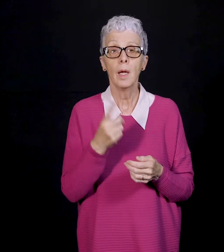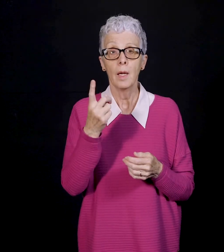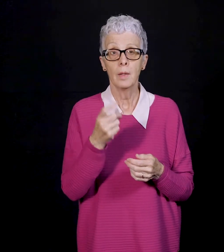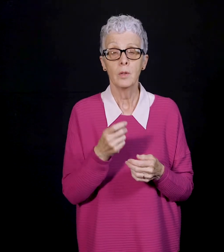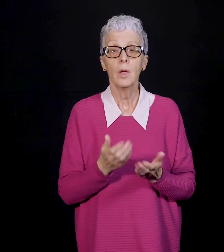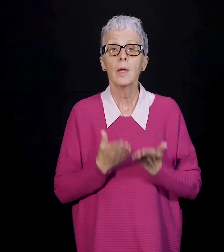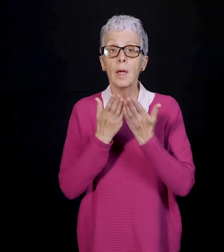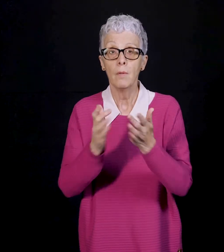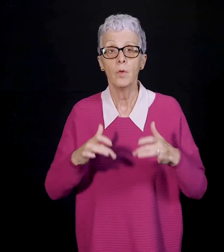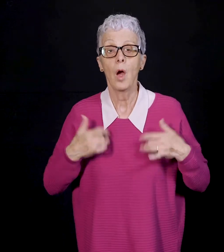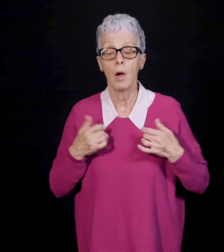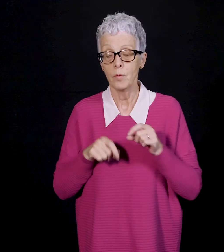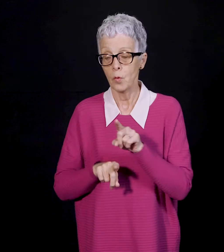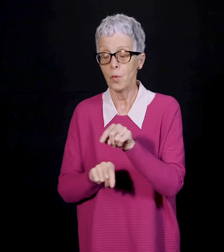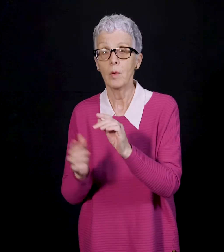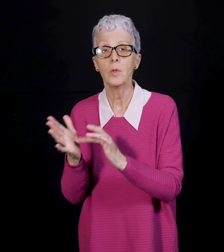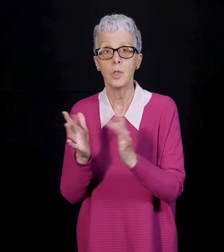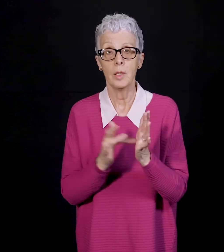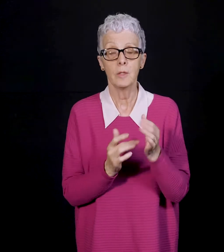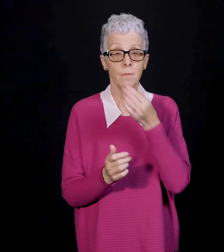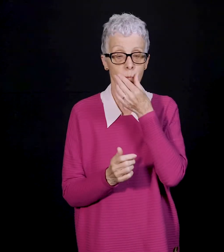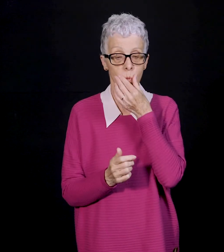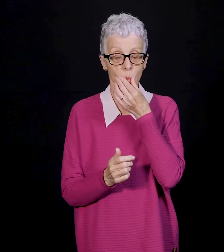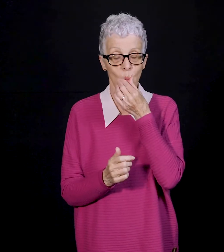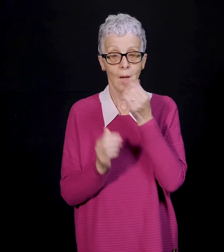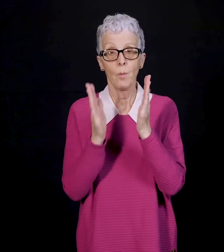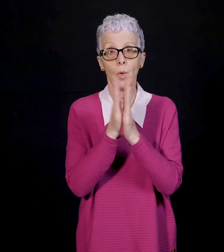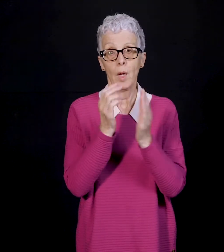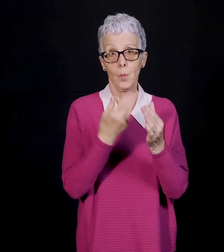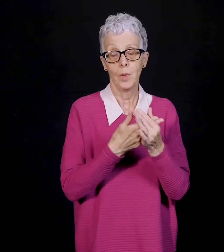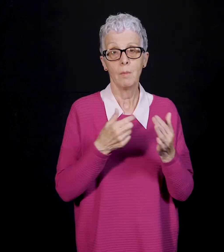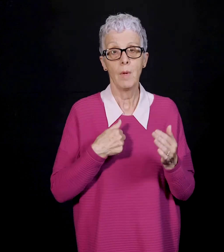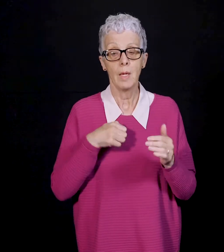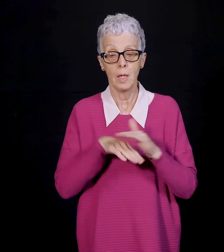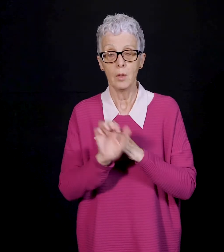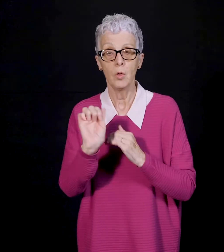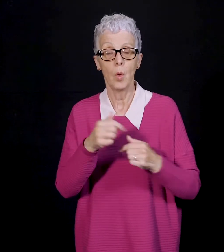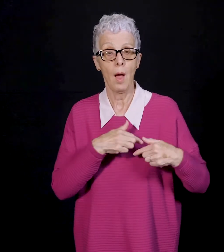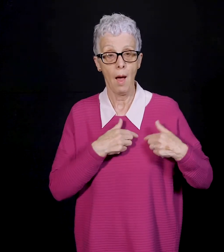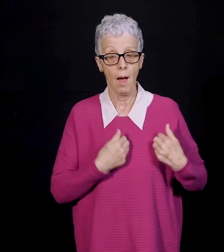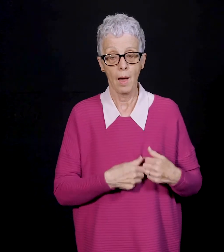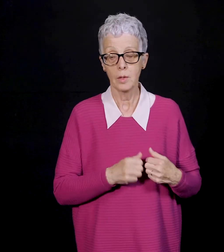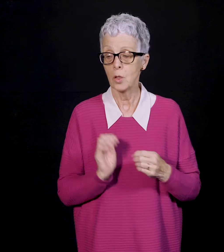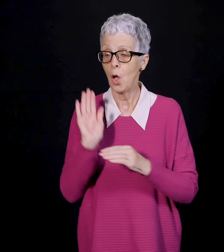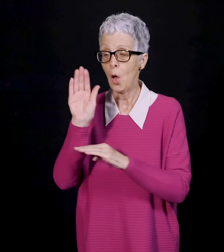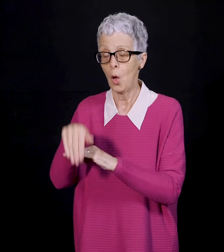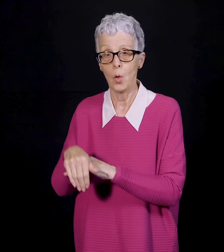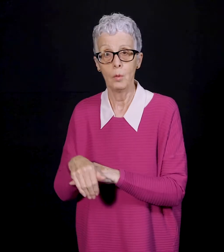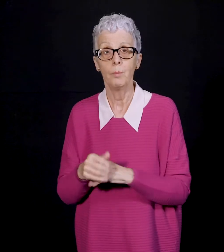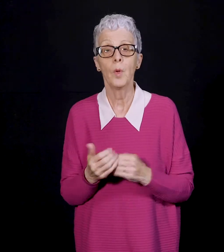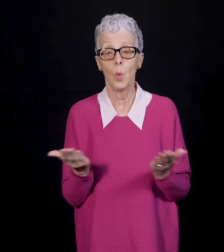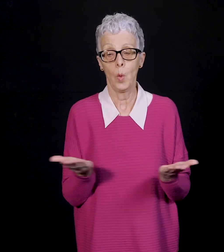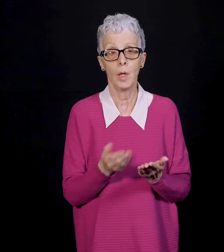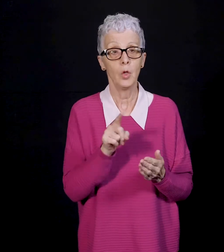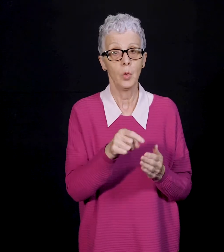your life to following Jesus, and I want you to pray a prayer with me. In your heart, in your home, wherever you happen to be, would you